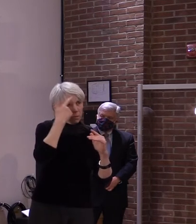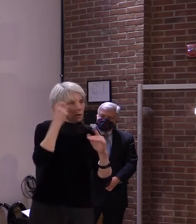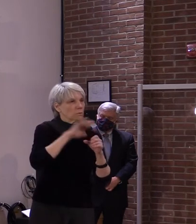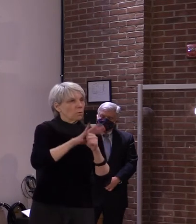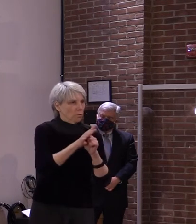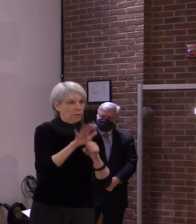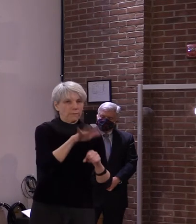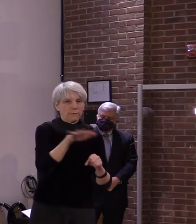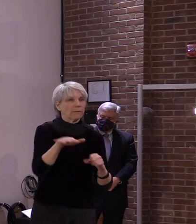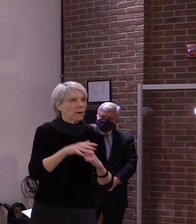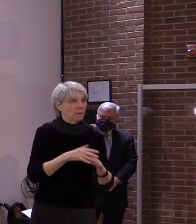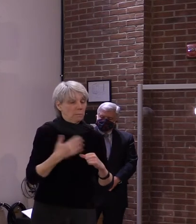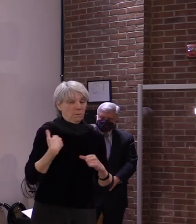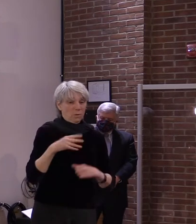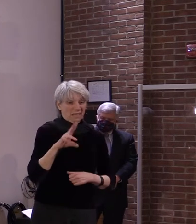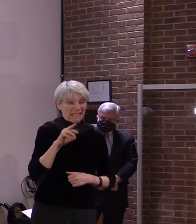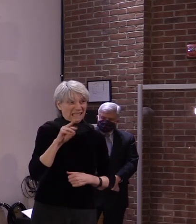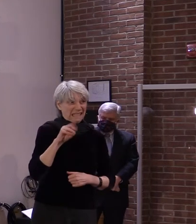range